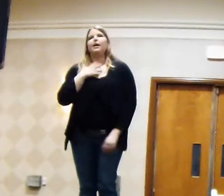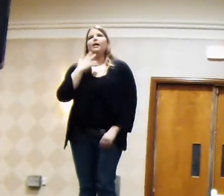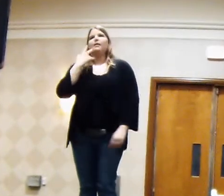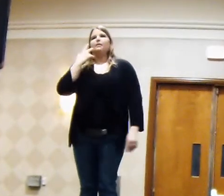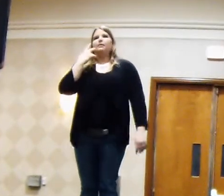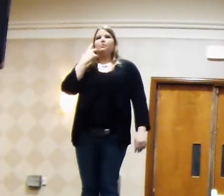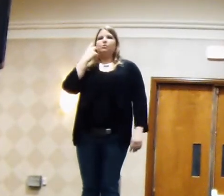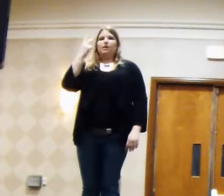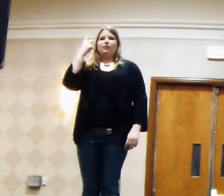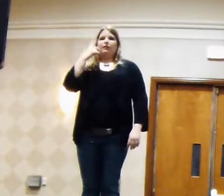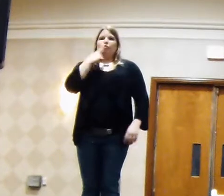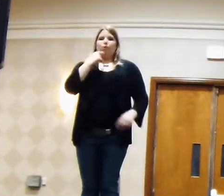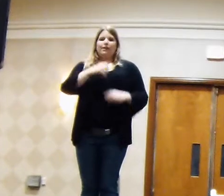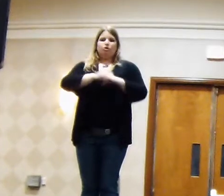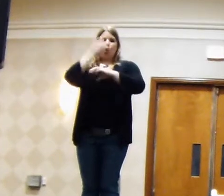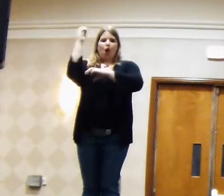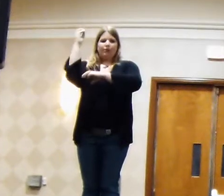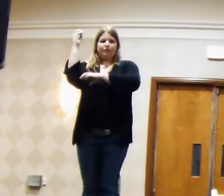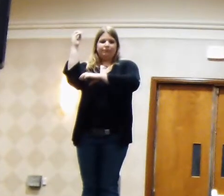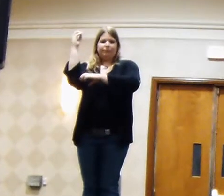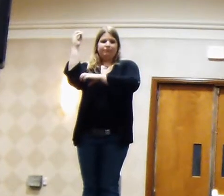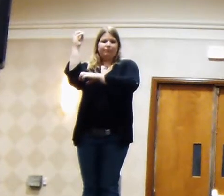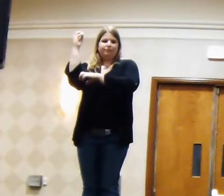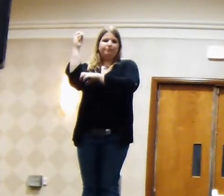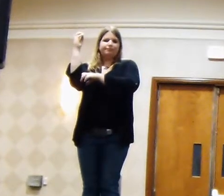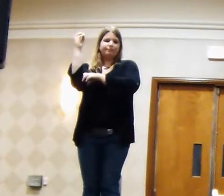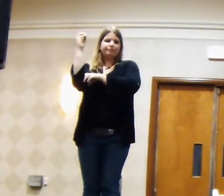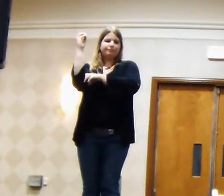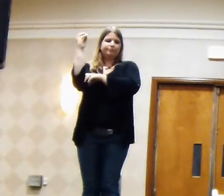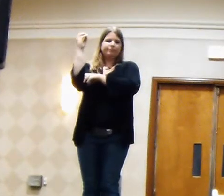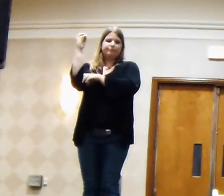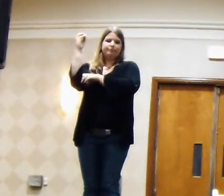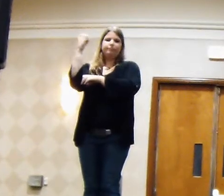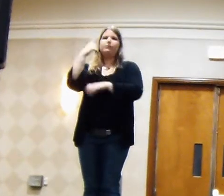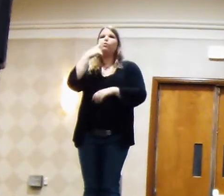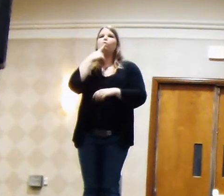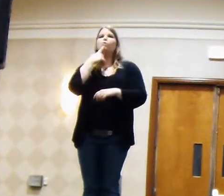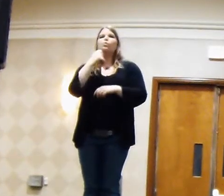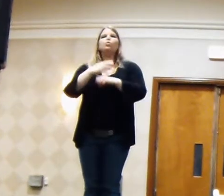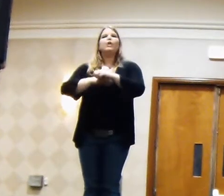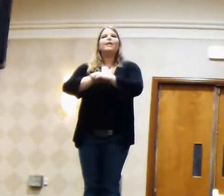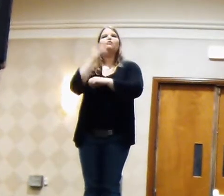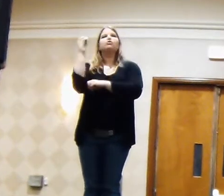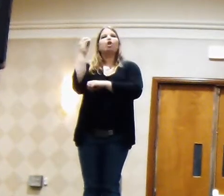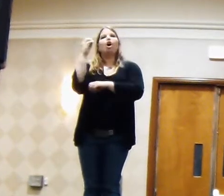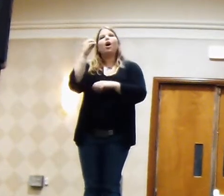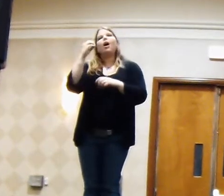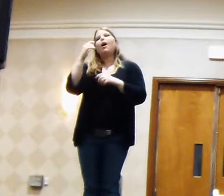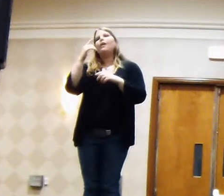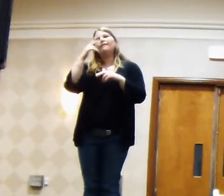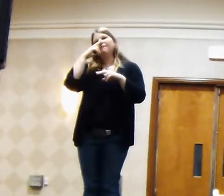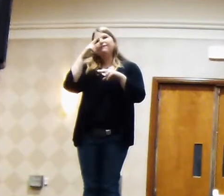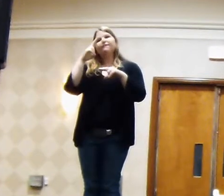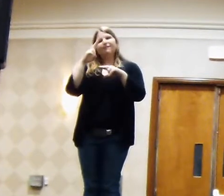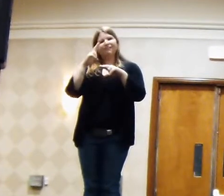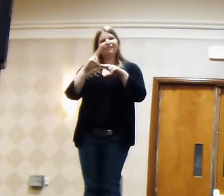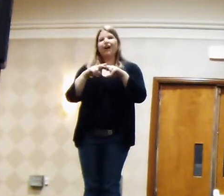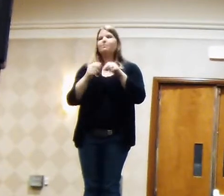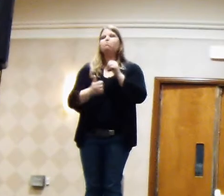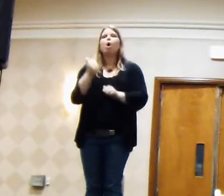perspective of Red Dawn. Well, Red Dawn was the most fun I ever had making a